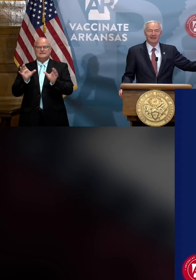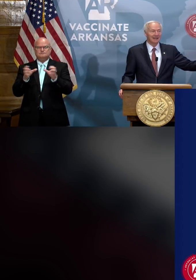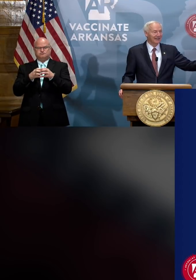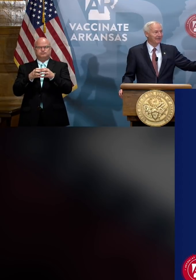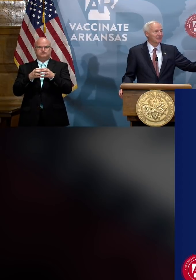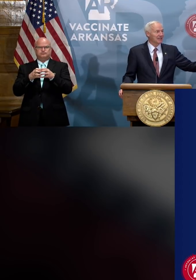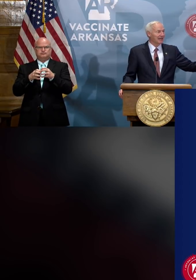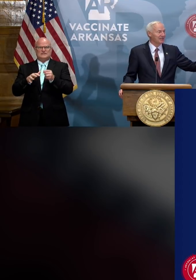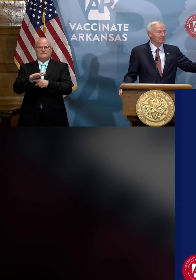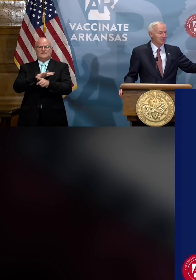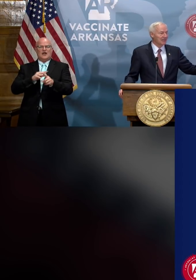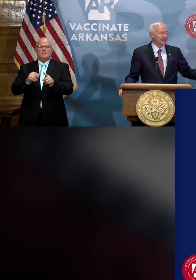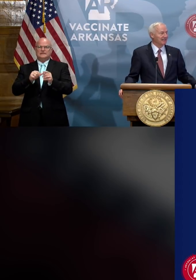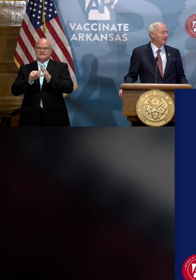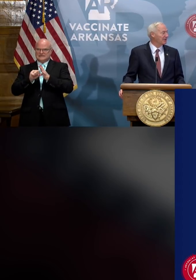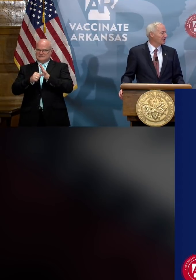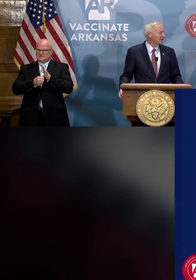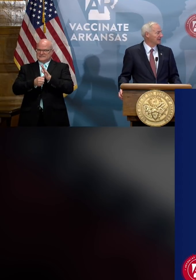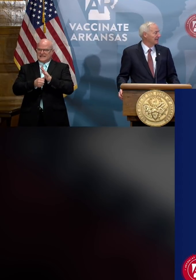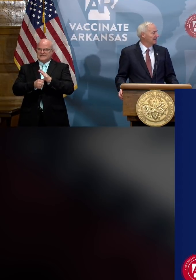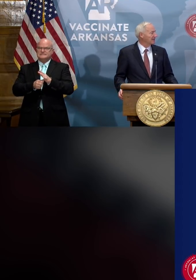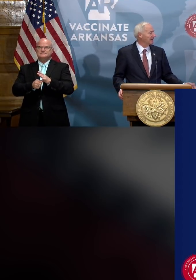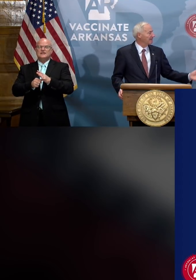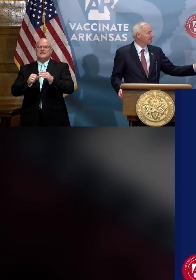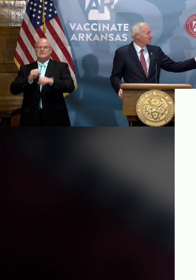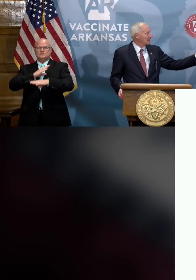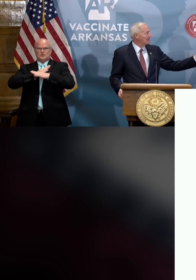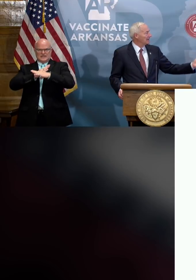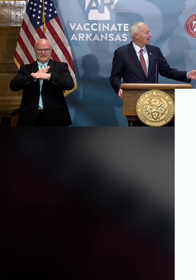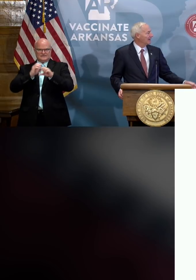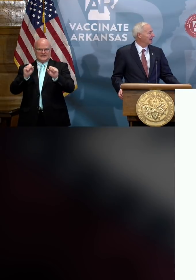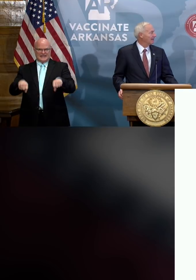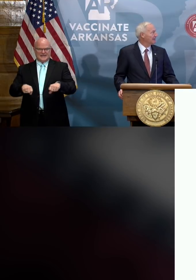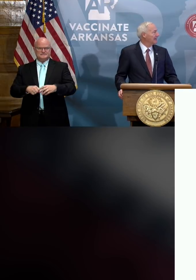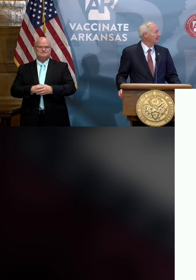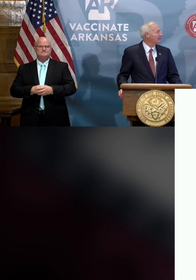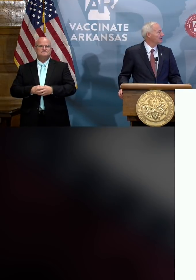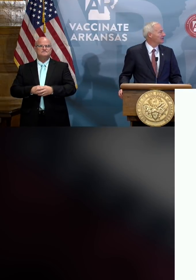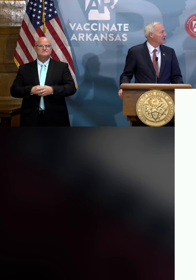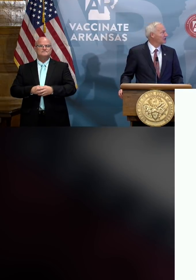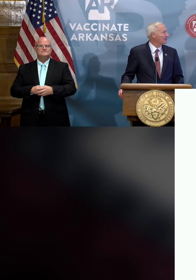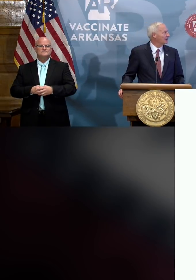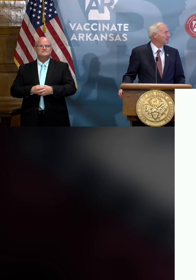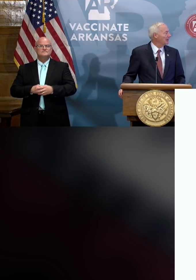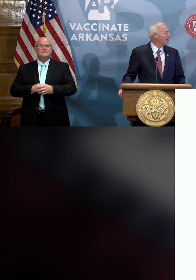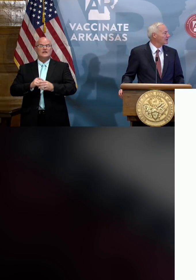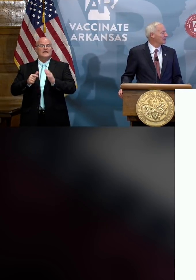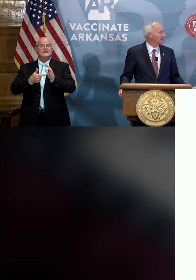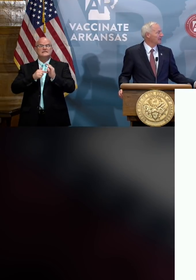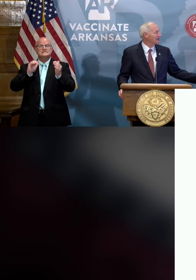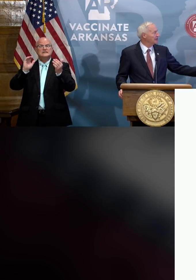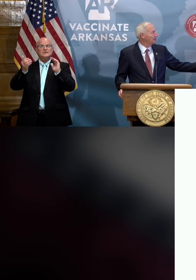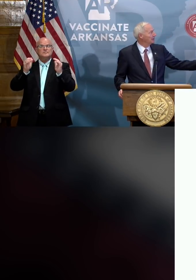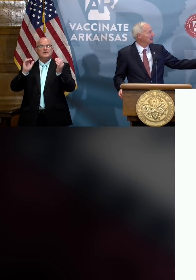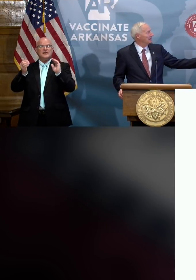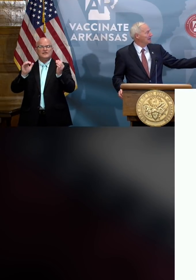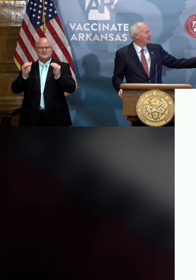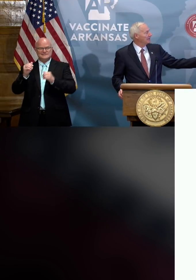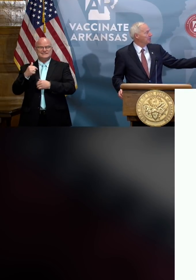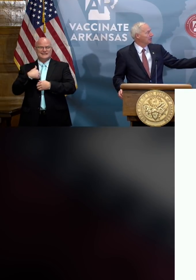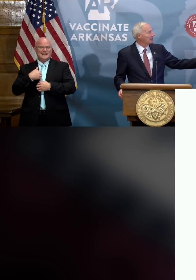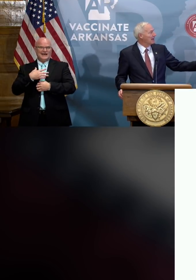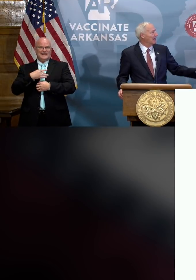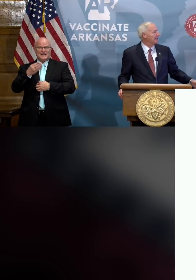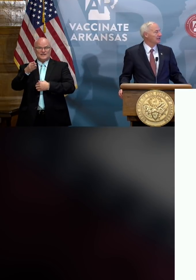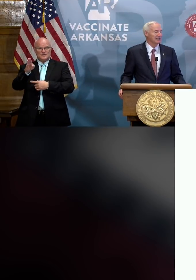environment and emphasizing the protective measures that they can take. And this is just a comparison as I do.